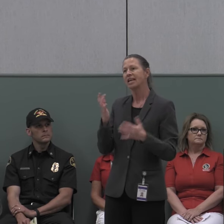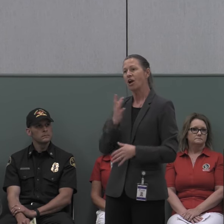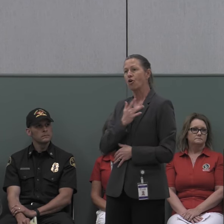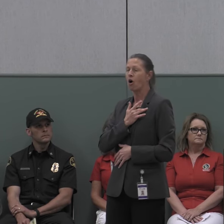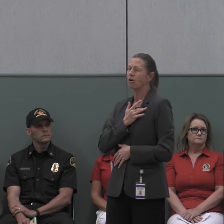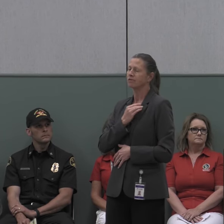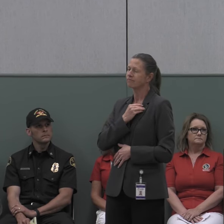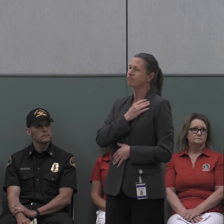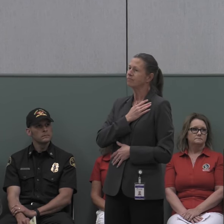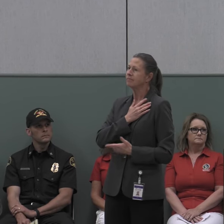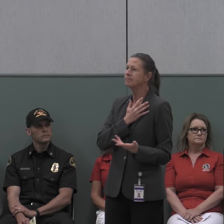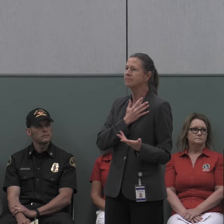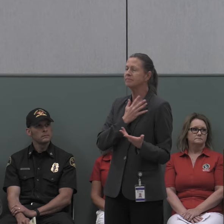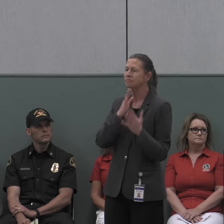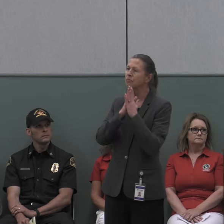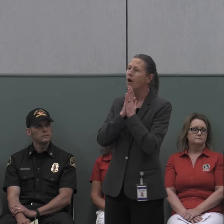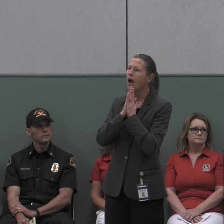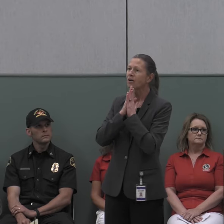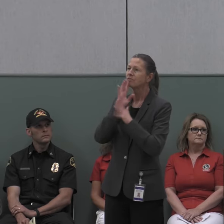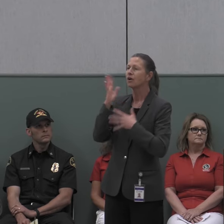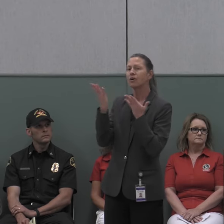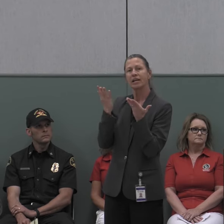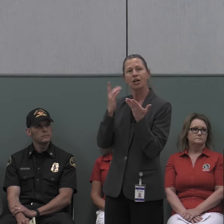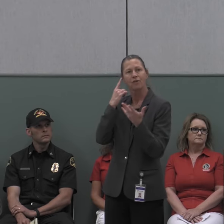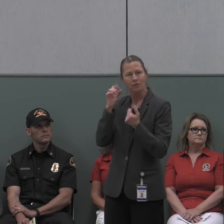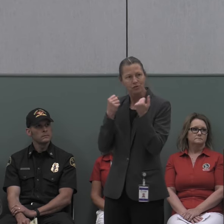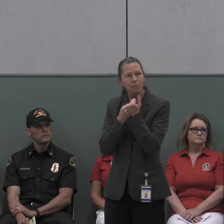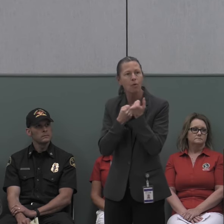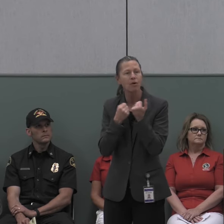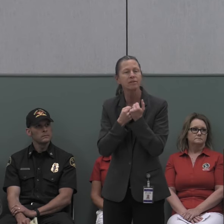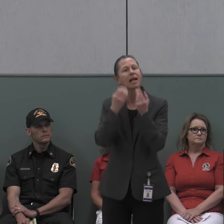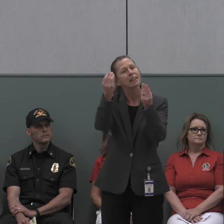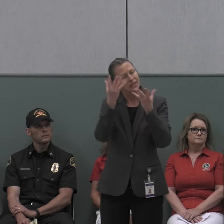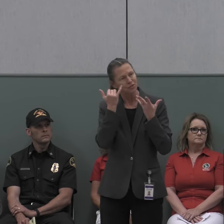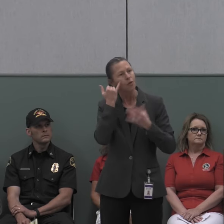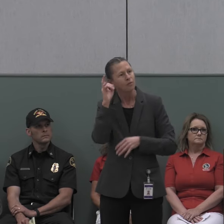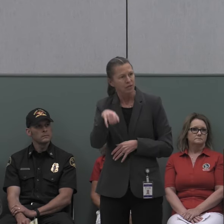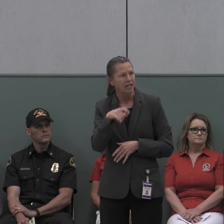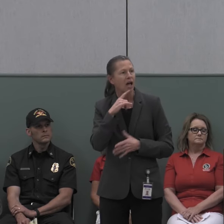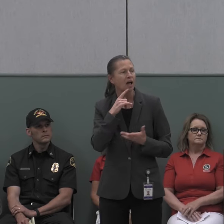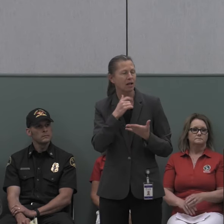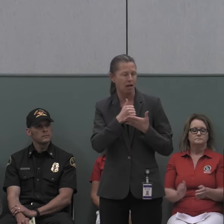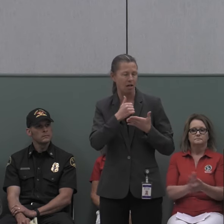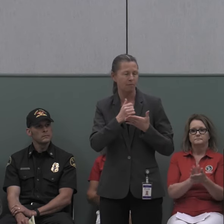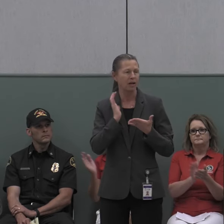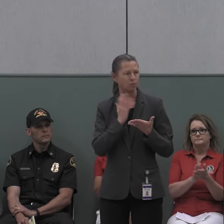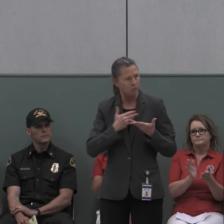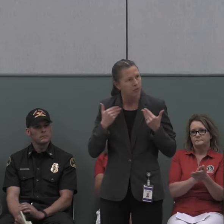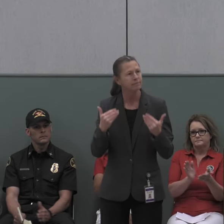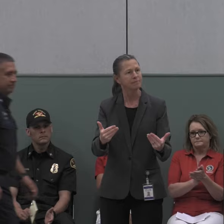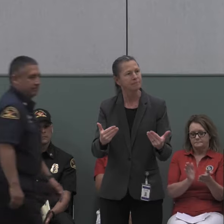here to serve. We're here to support. And let us know if you need help, and we'll be there for you. Thank you.